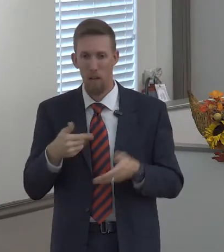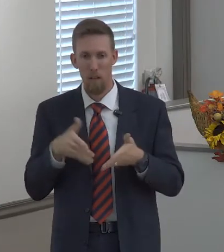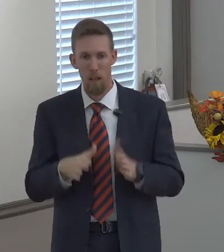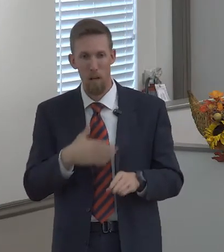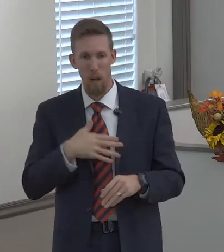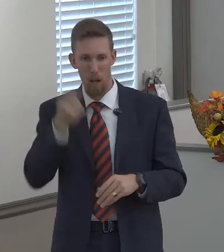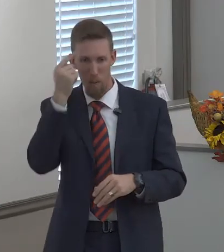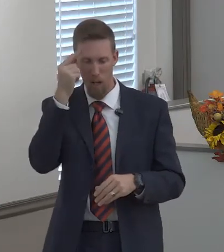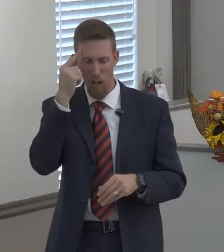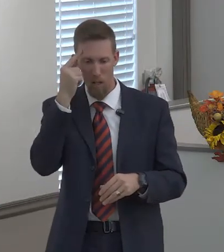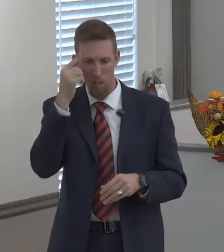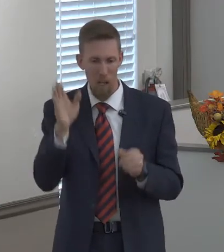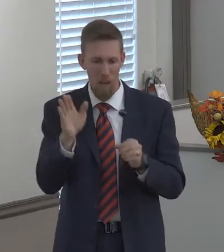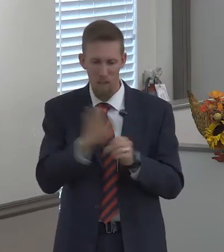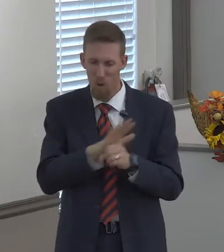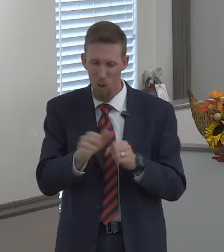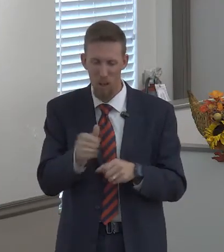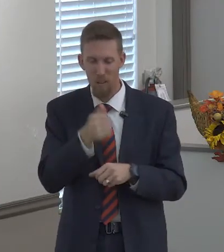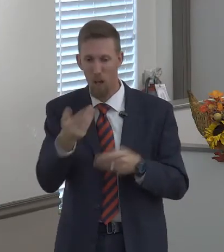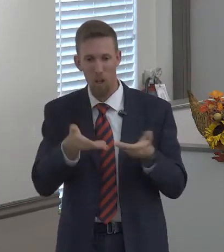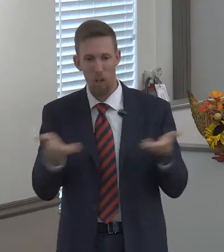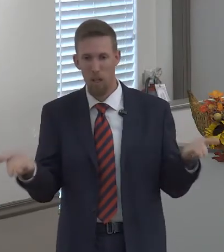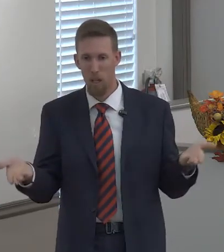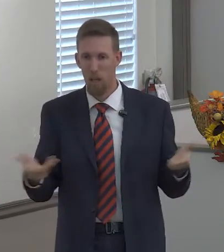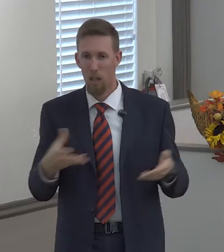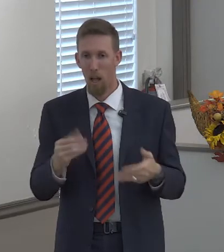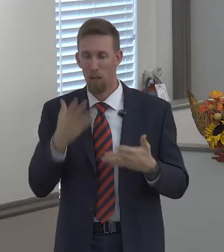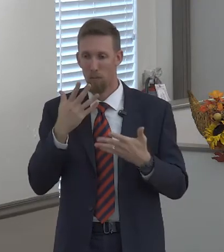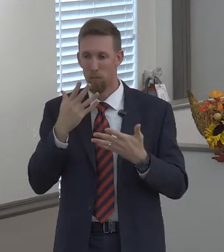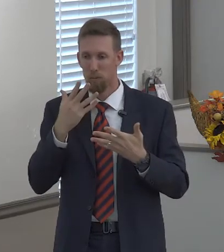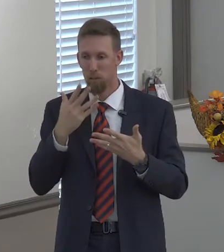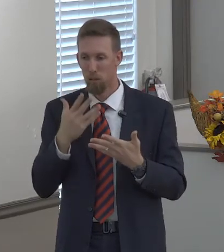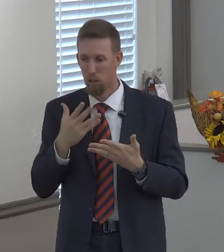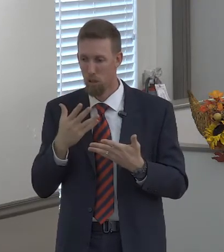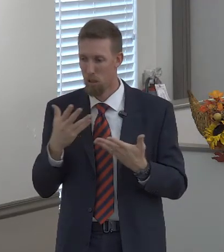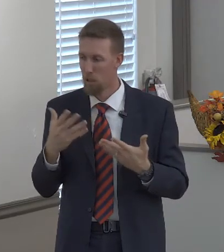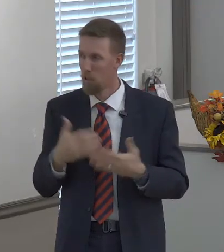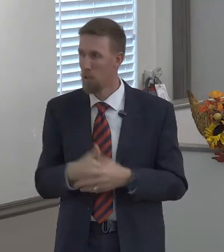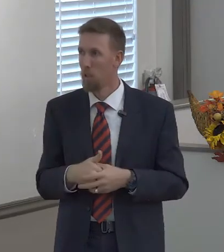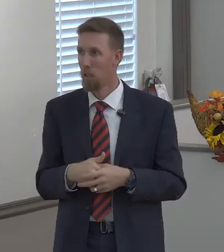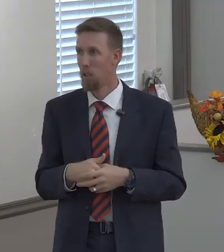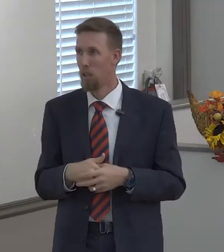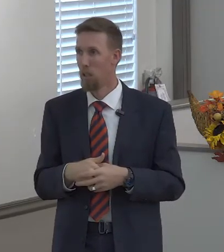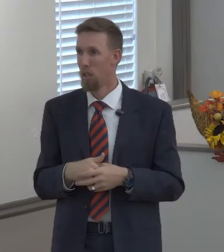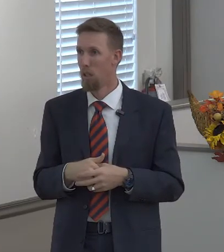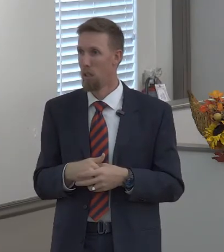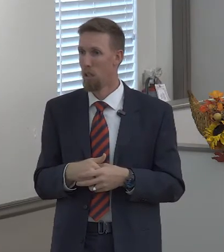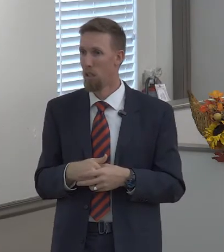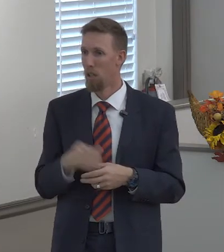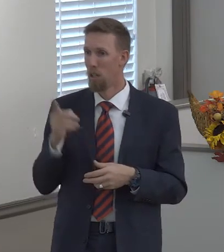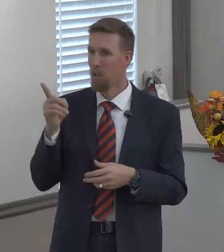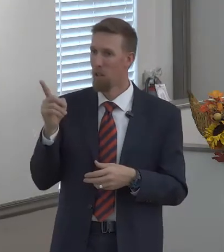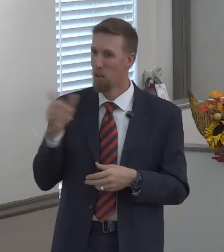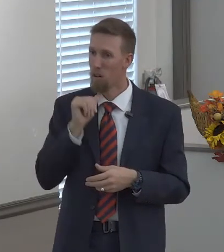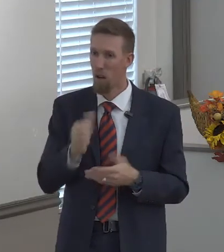Maybe this morning you're a Christian and you say, you know what, my thanks to the Lord has not been what it should be.